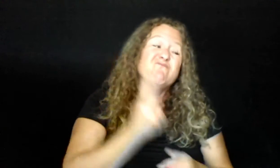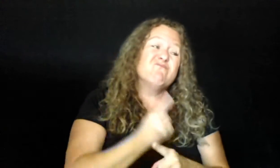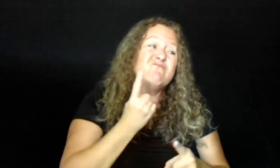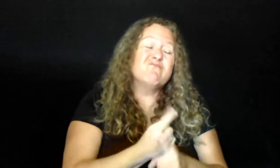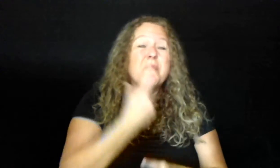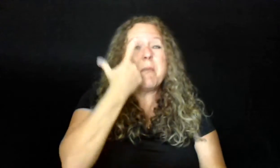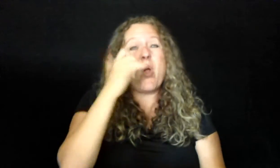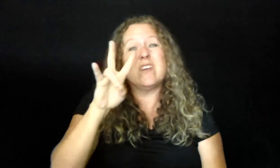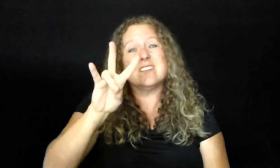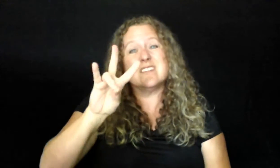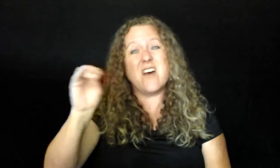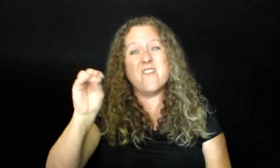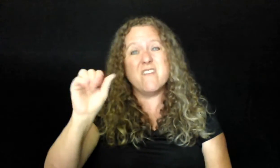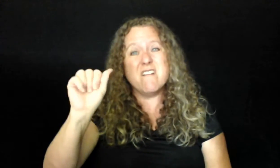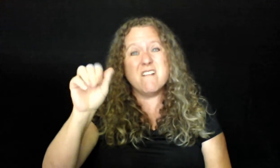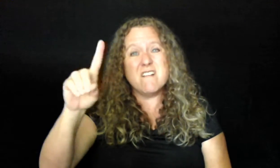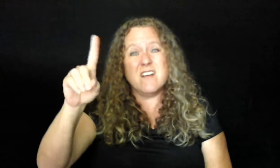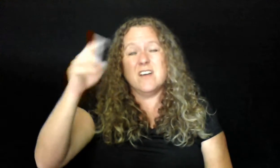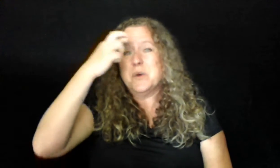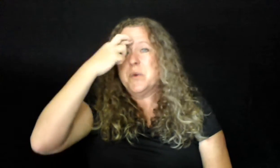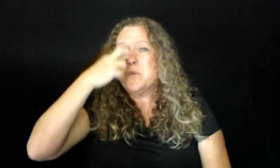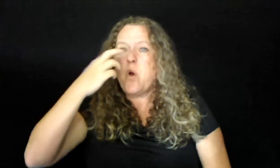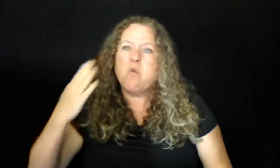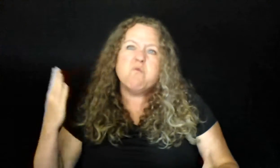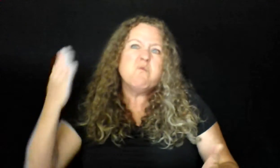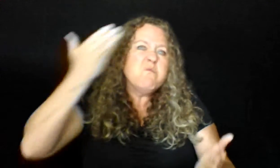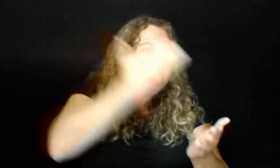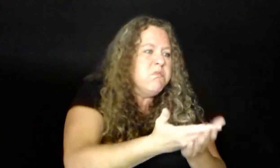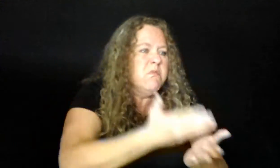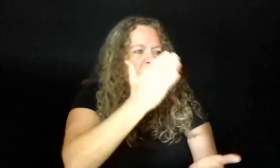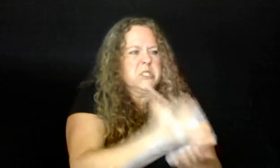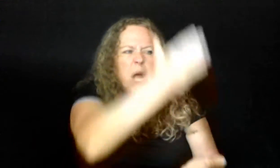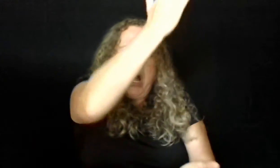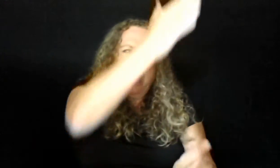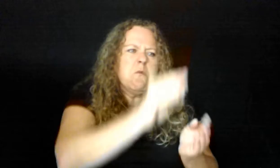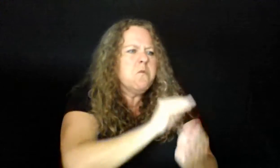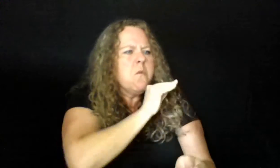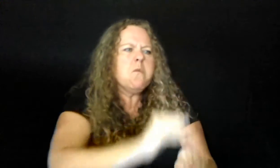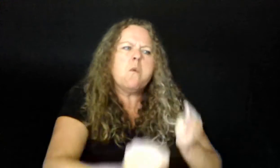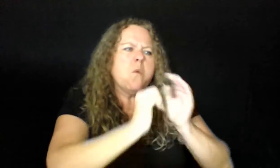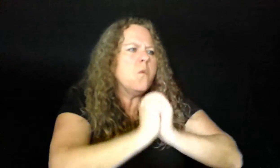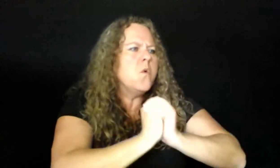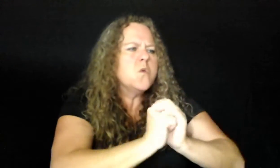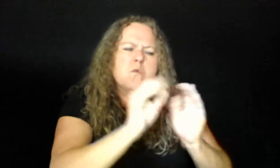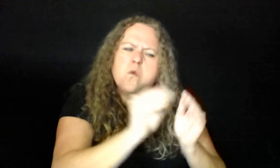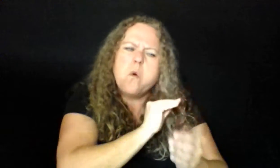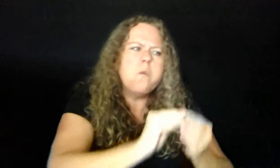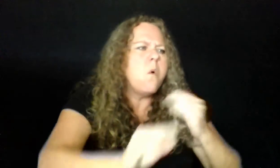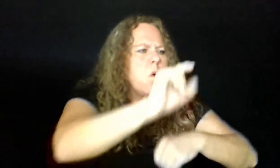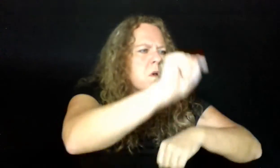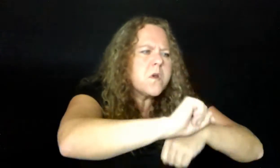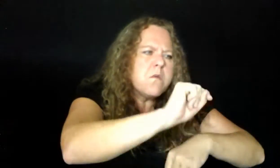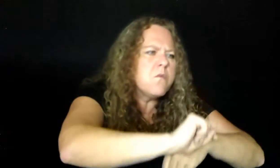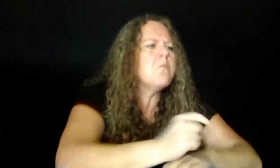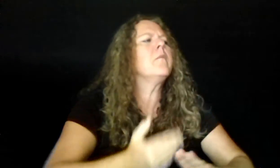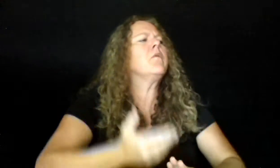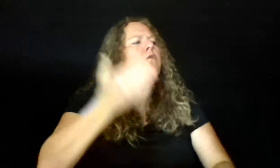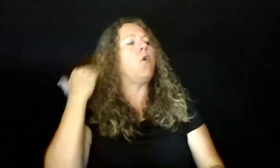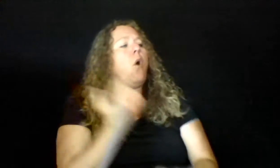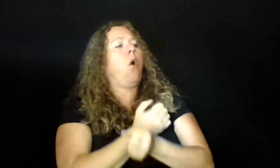and would destroy the temple and would no longer allow them the freedoms that they had when they were in Italy and other places of the world